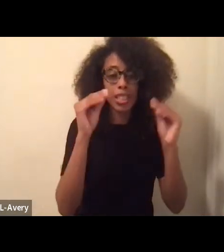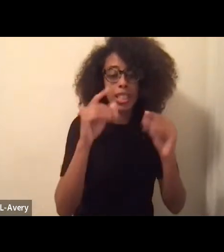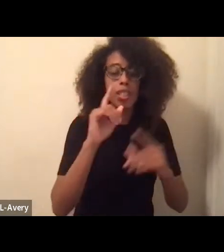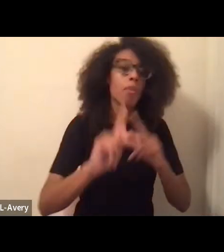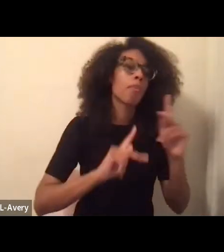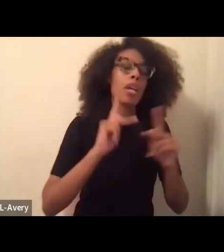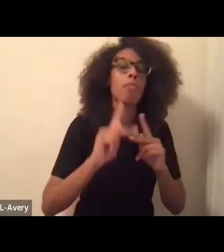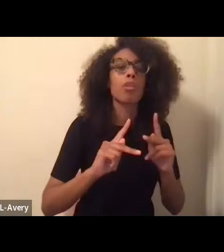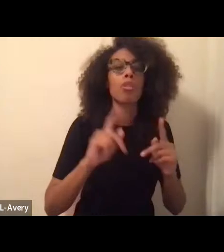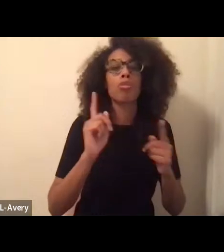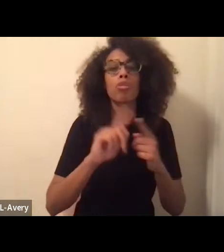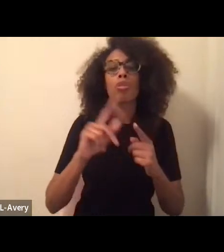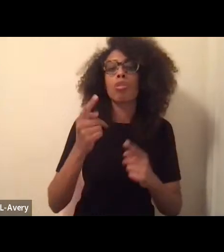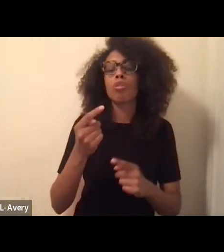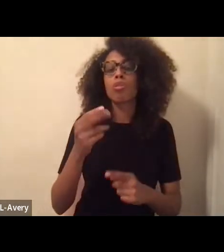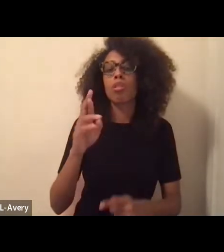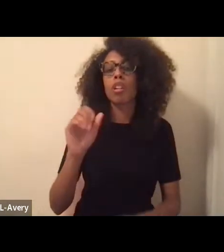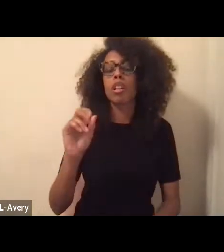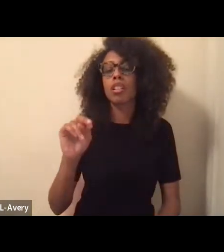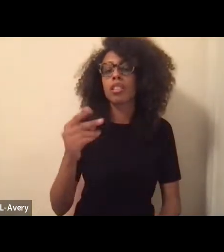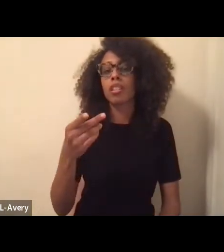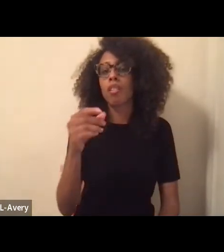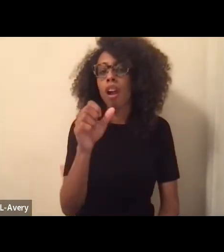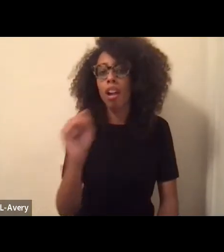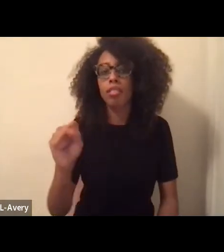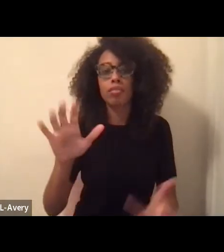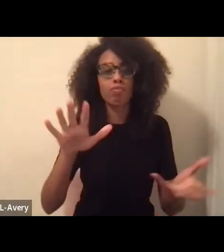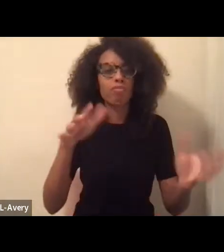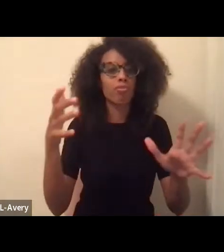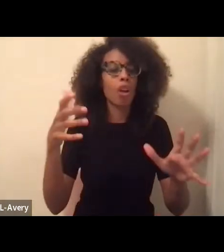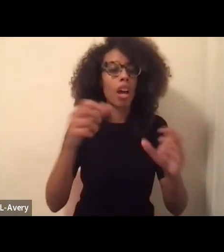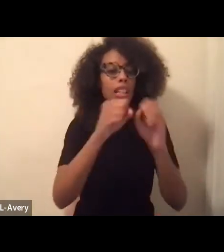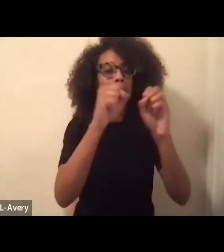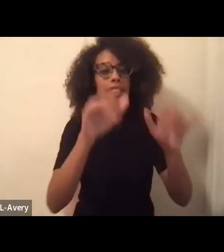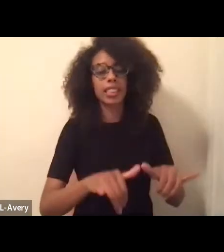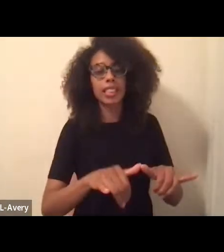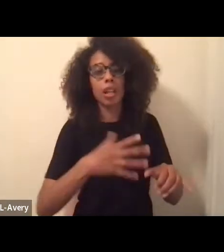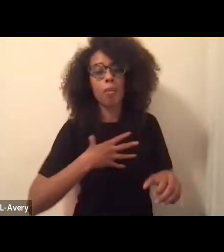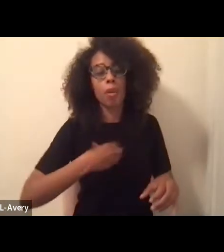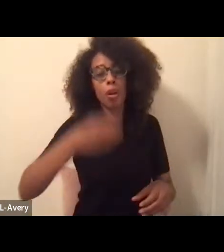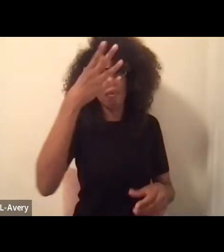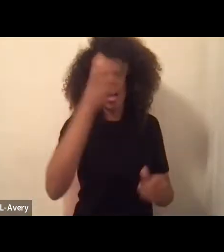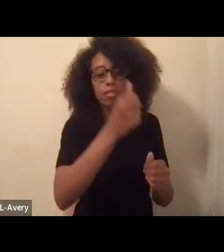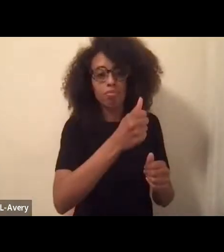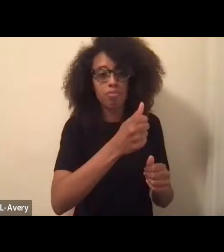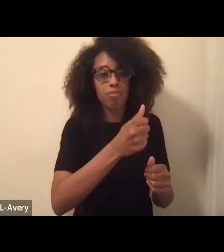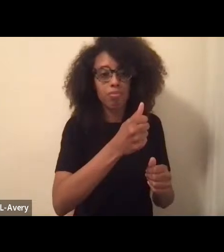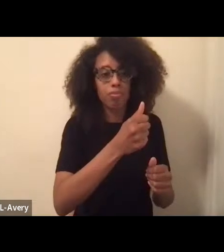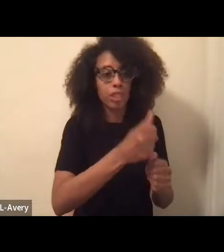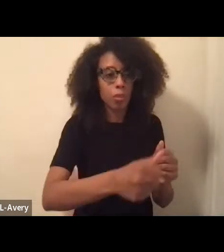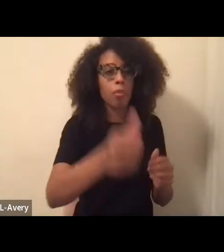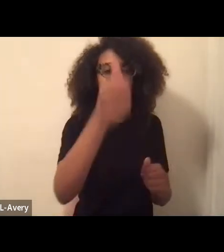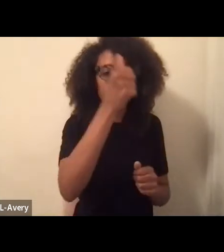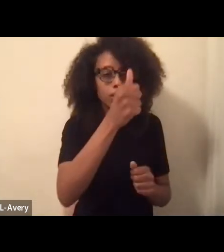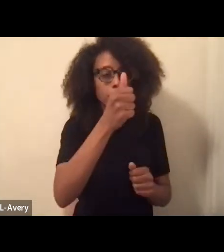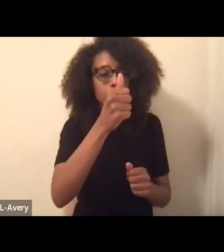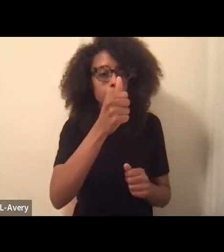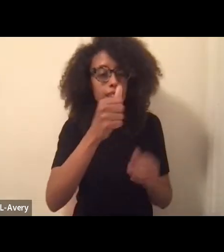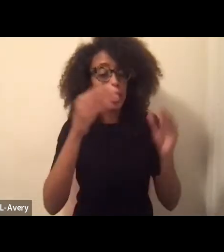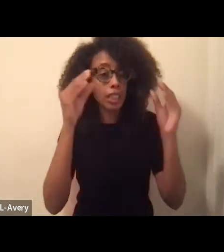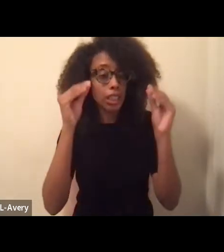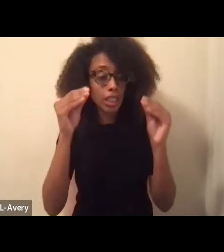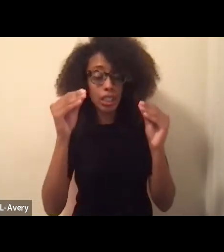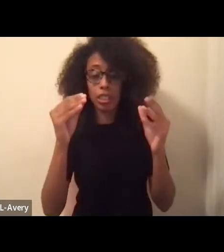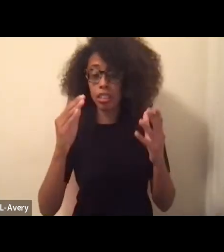the system of white supremacy in all of our teachings as parents, in the ways in which we operate